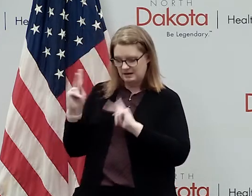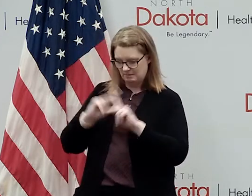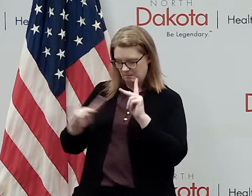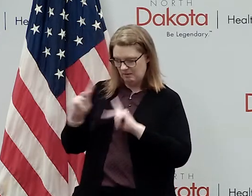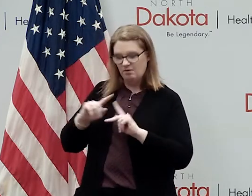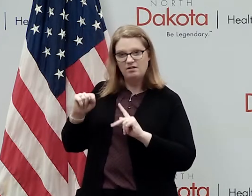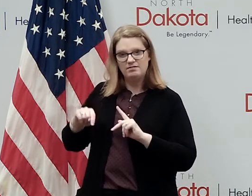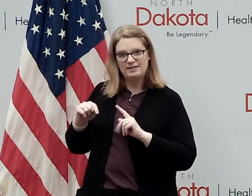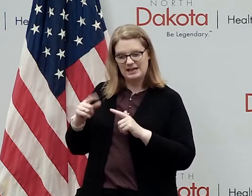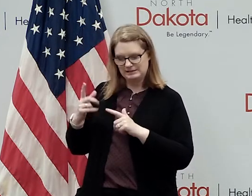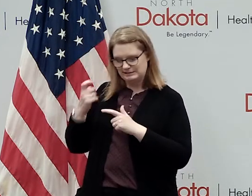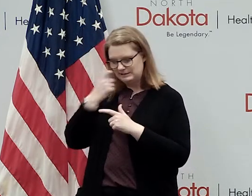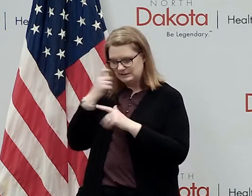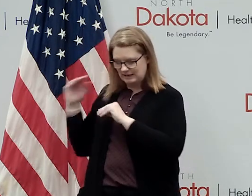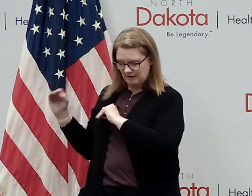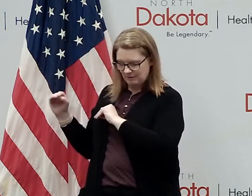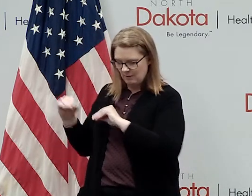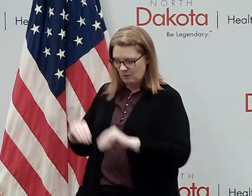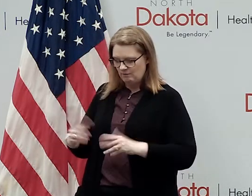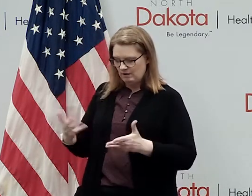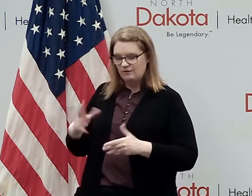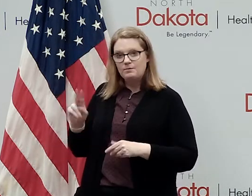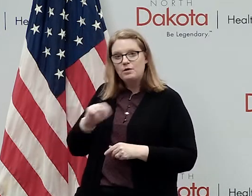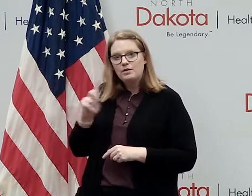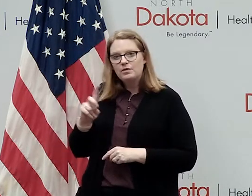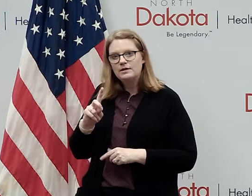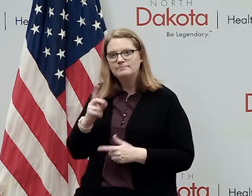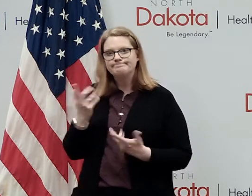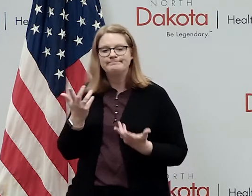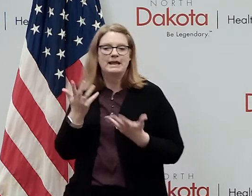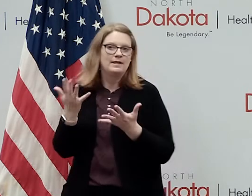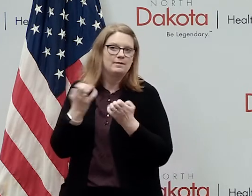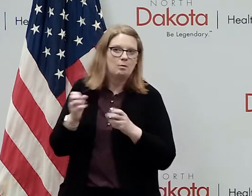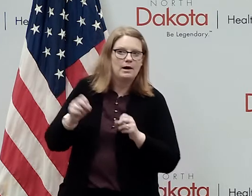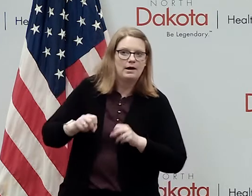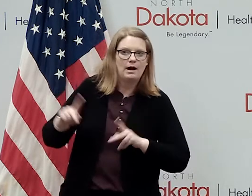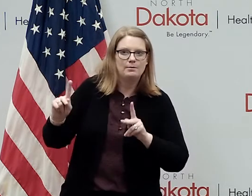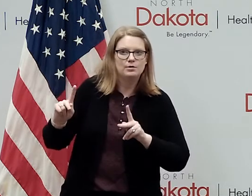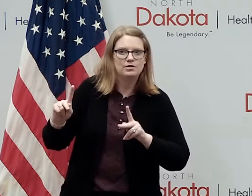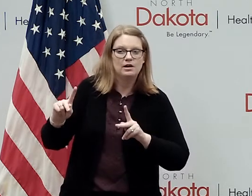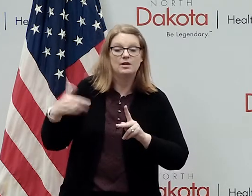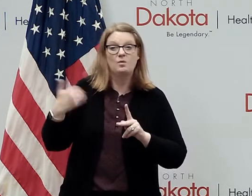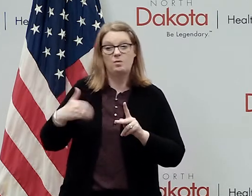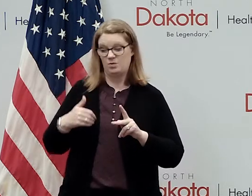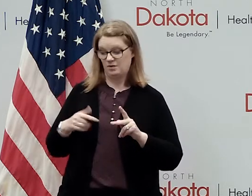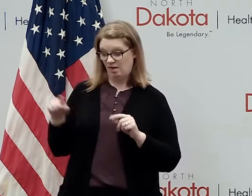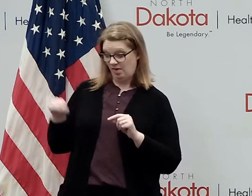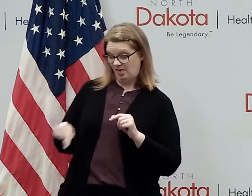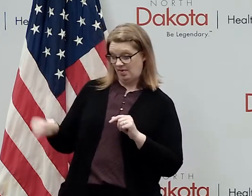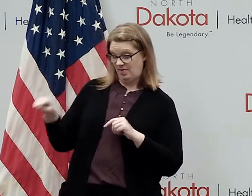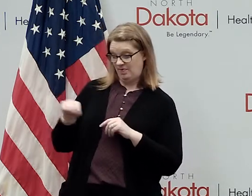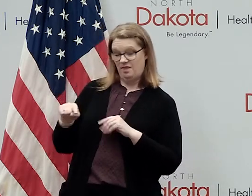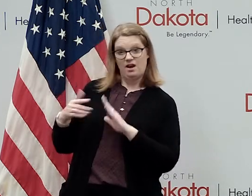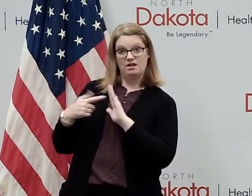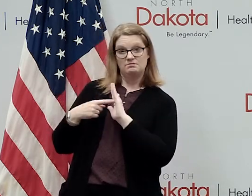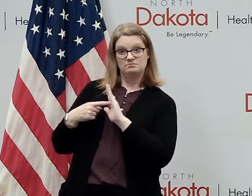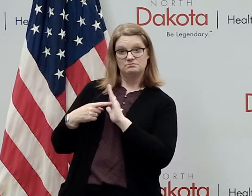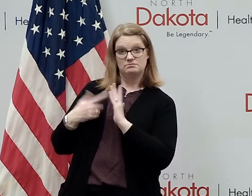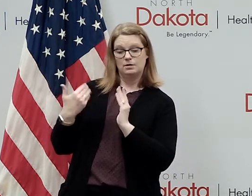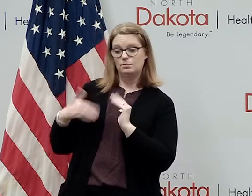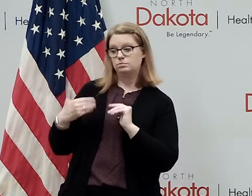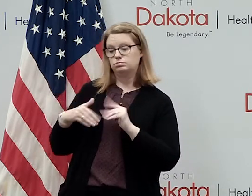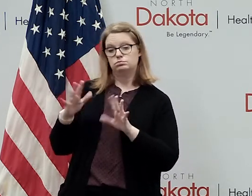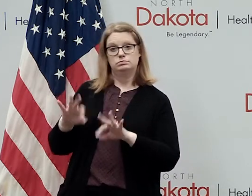new to North Dakota came here seeking an opportunity, and many of them play important roles and key roles in workforce